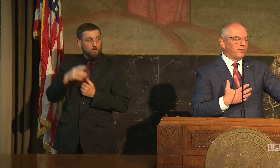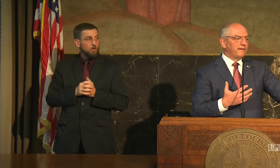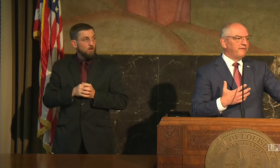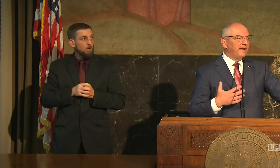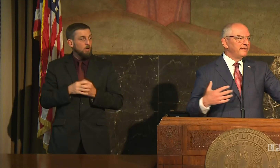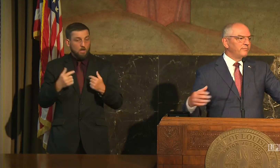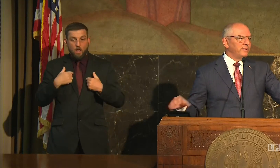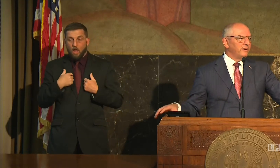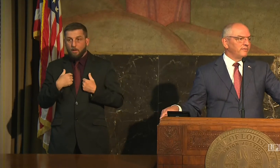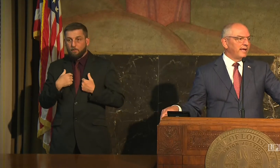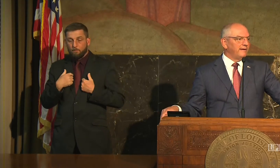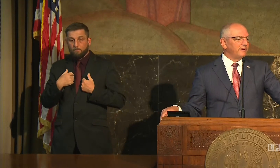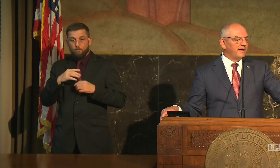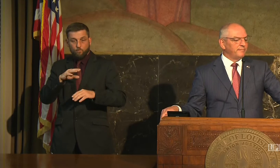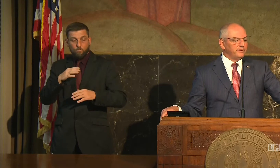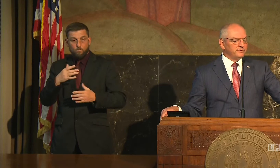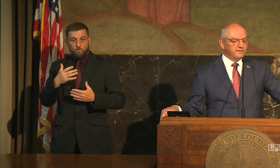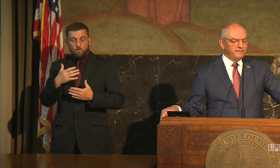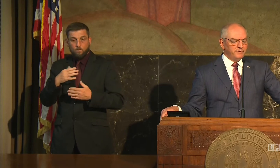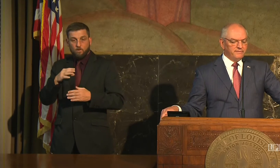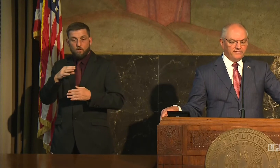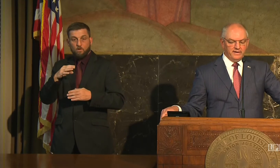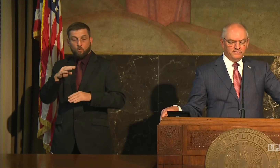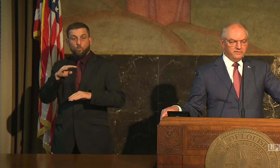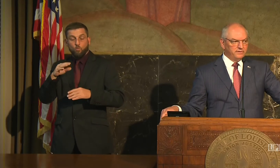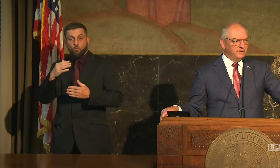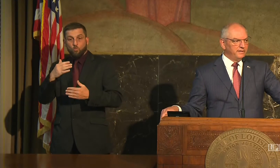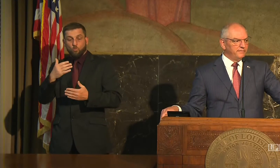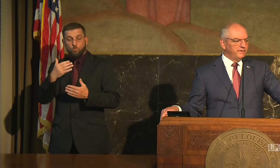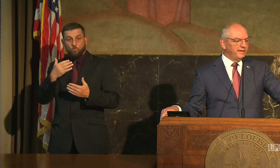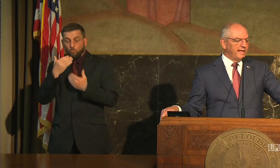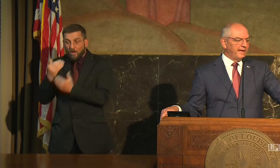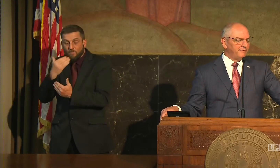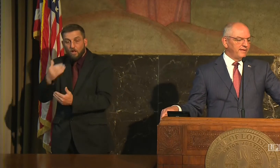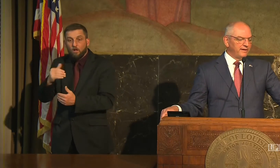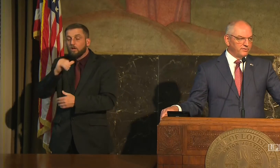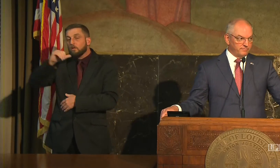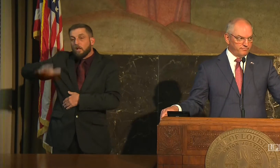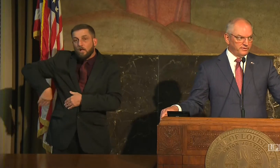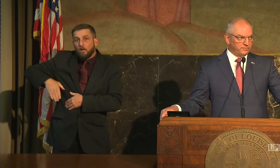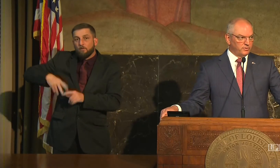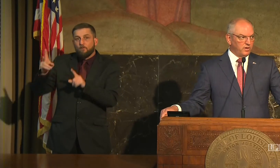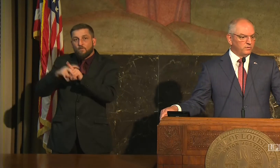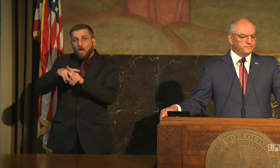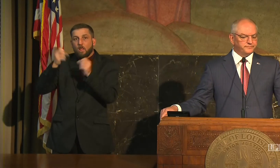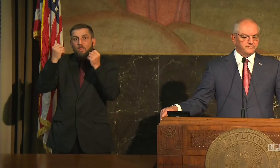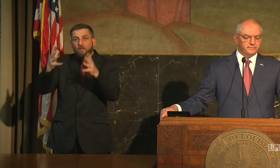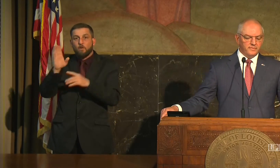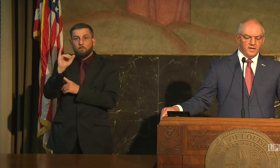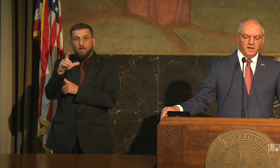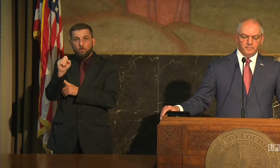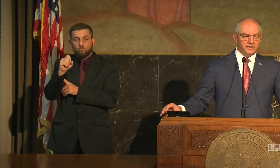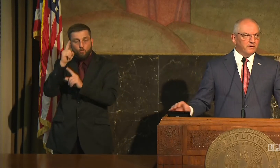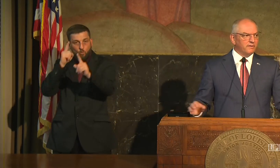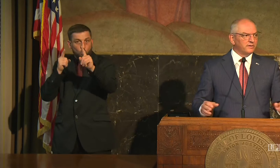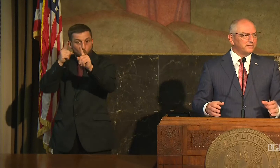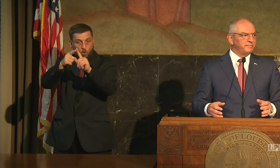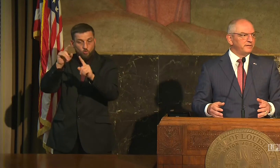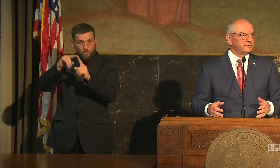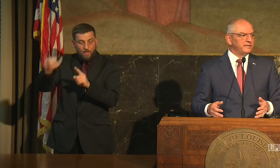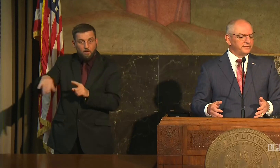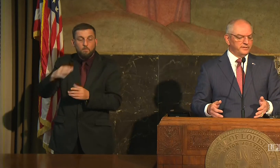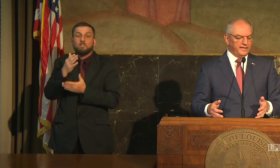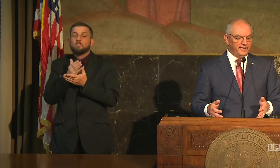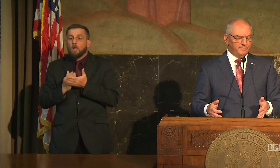I'm gratified that we don't have a lot of bills that have been filed that have that as their principal goal. But there are